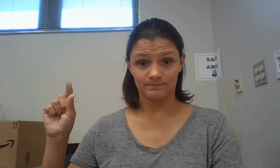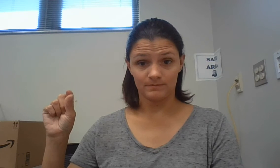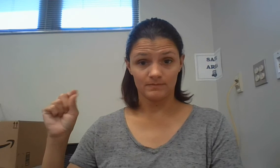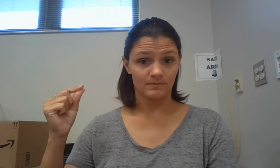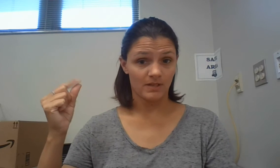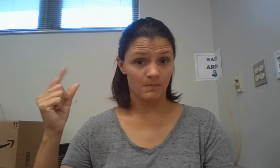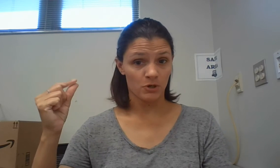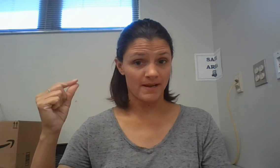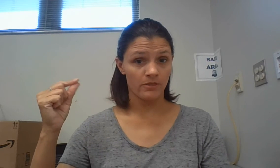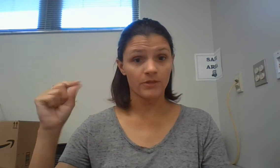Like a bird mouth.